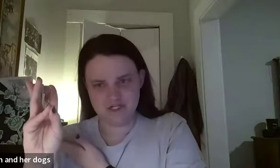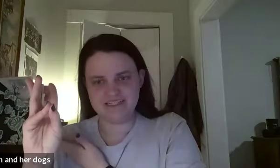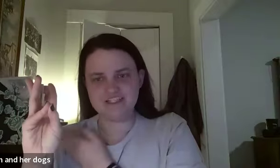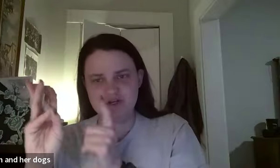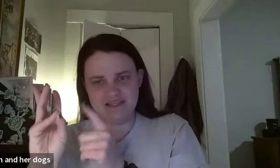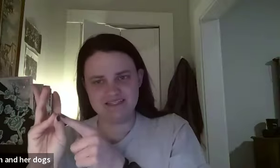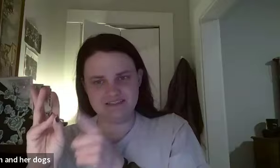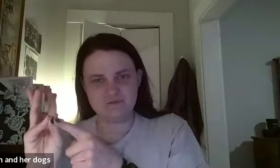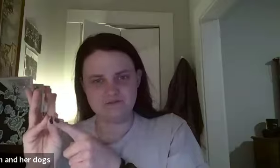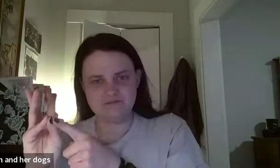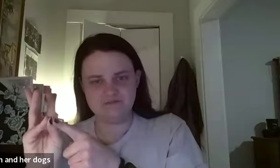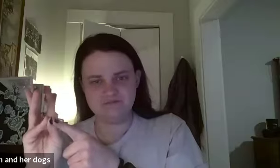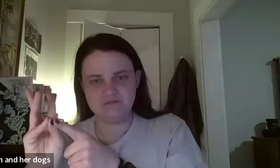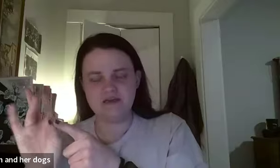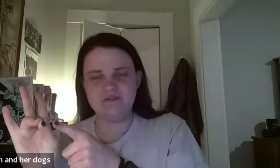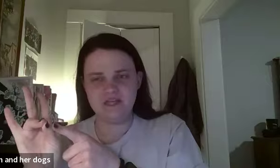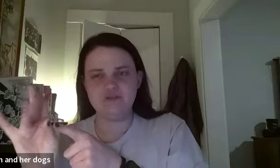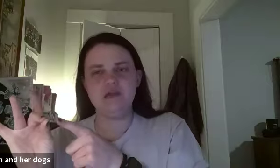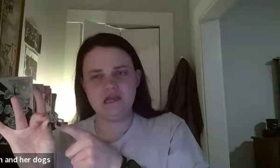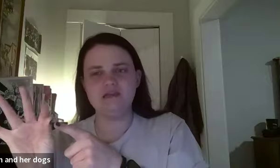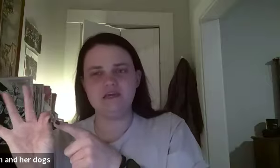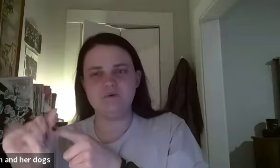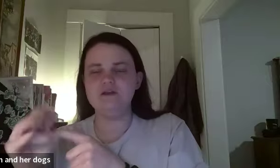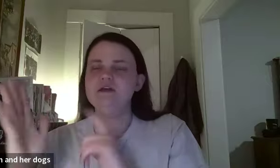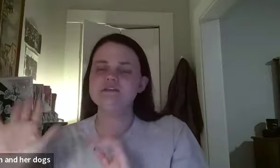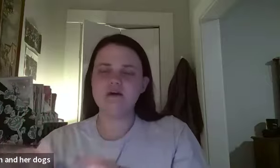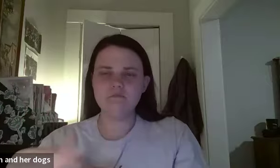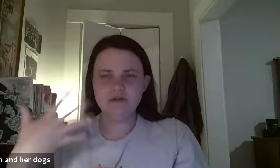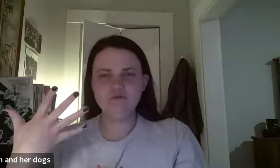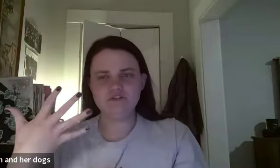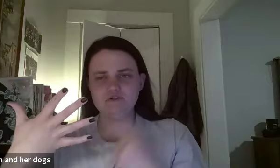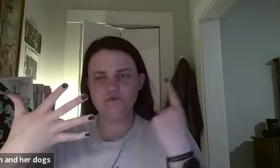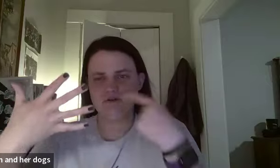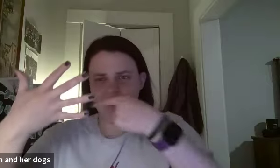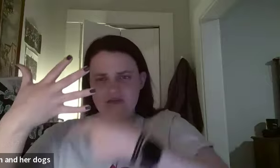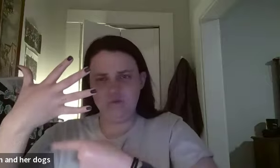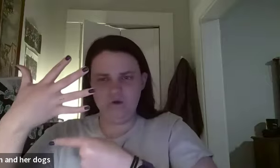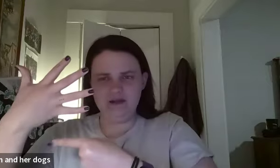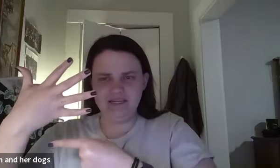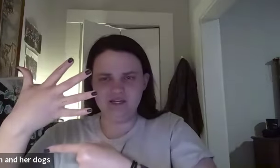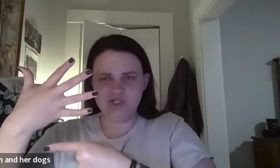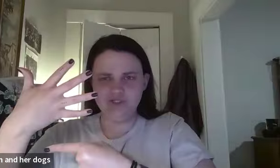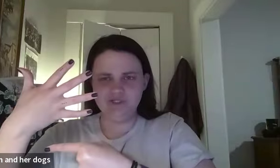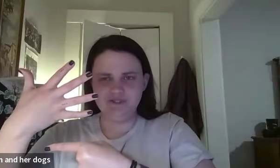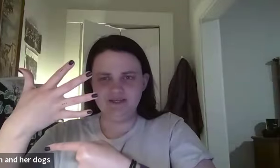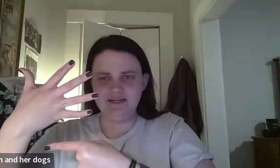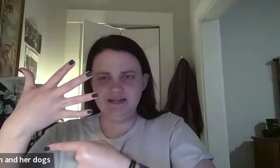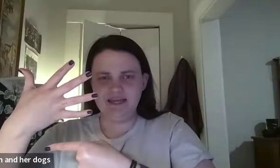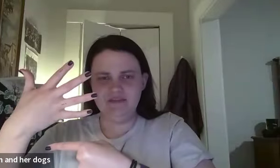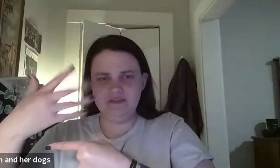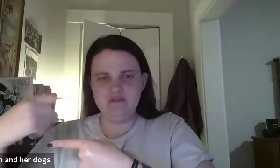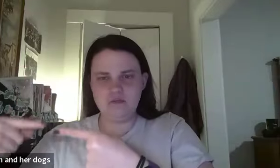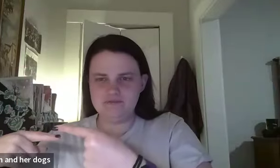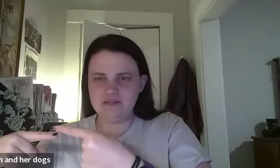turn it to show that sixth one. And that you can keep on. Some people do where they'll add the one here and then they'll like